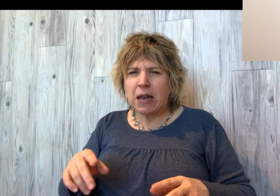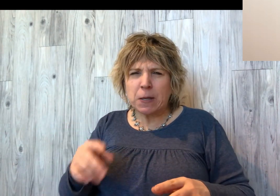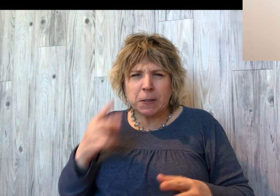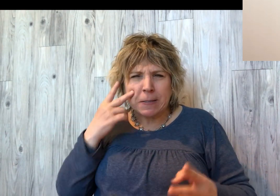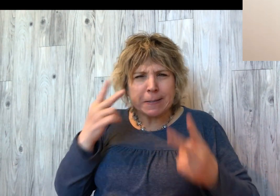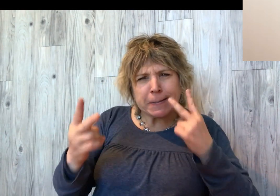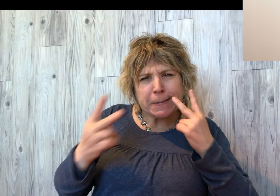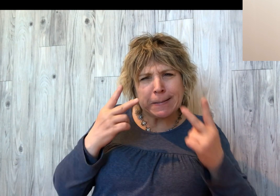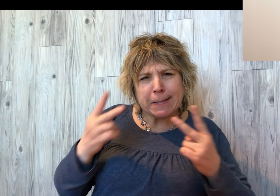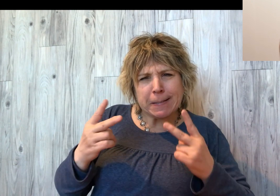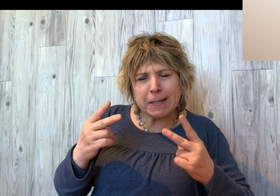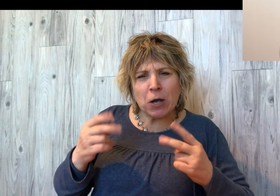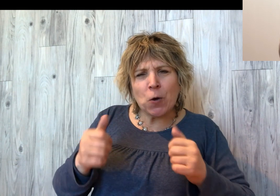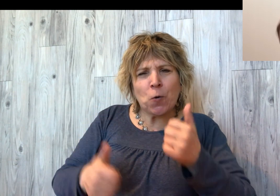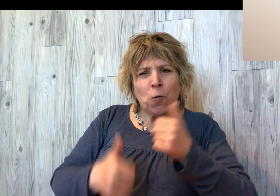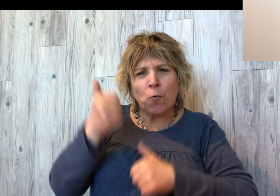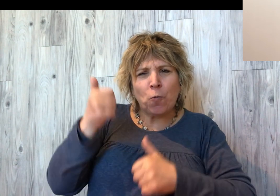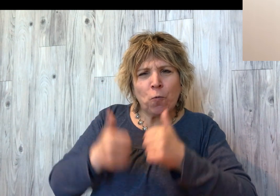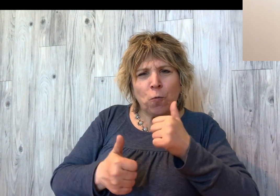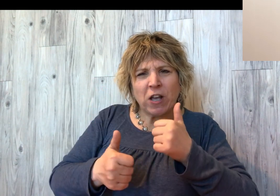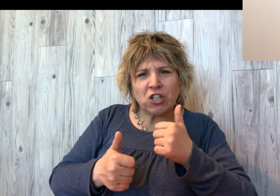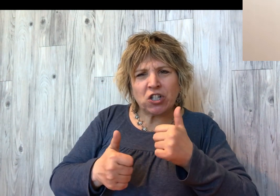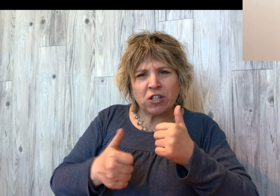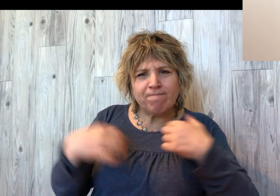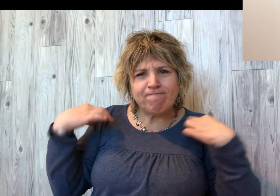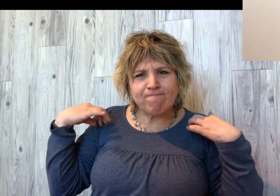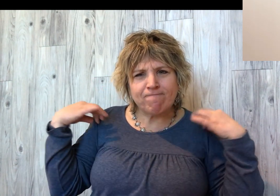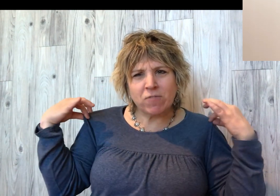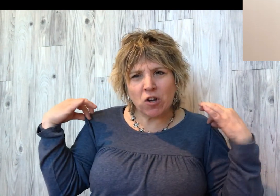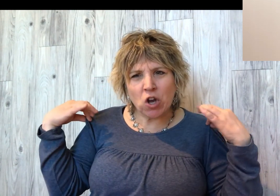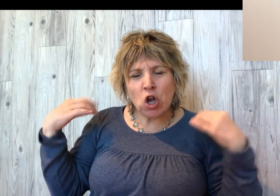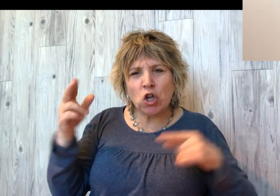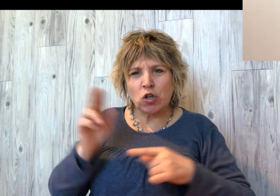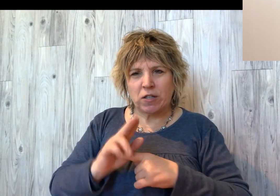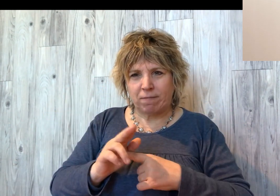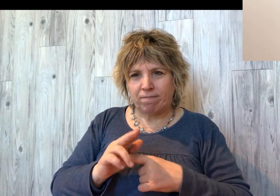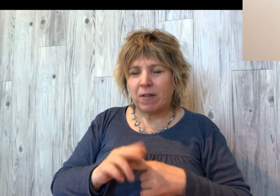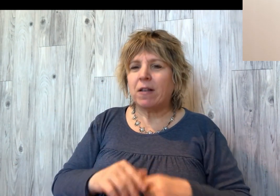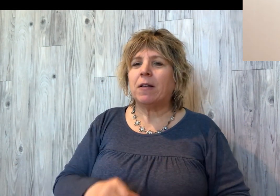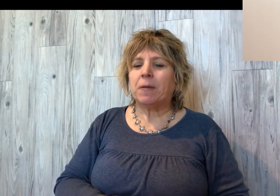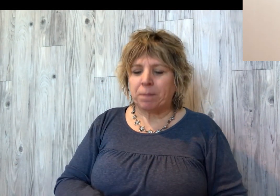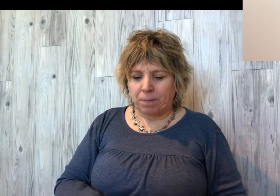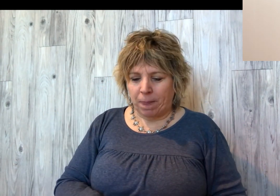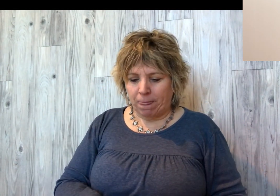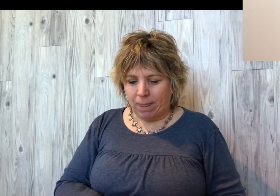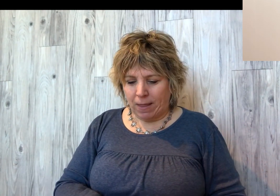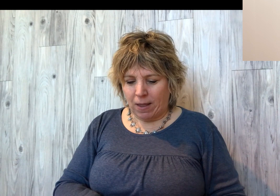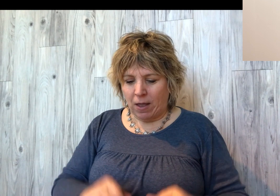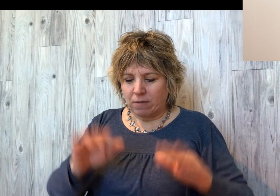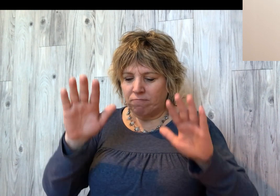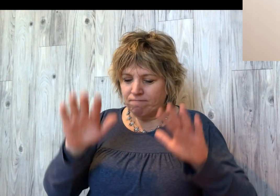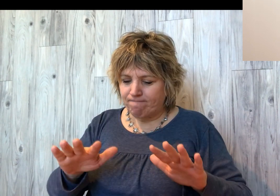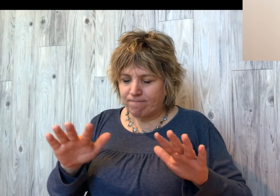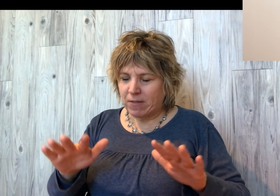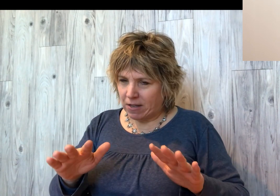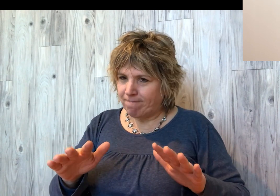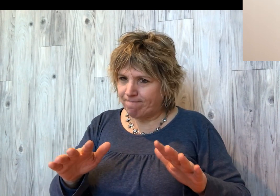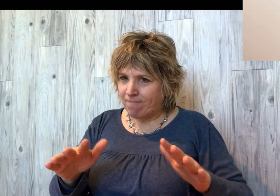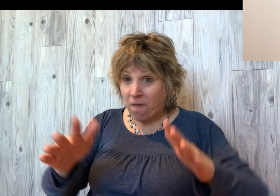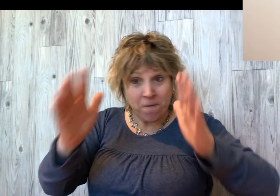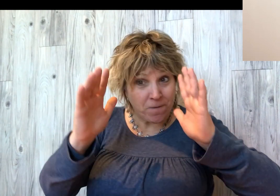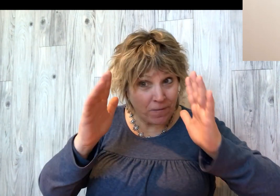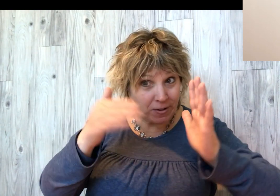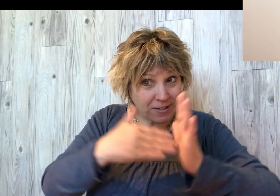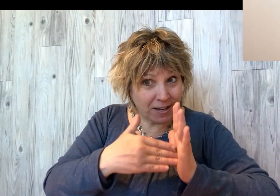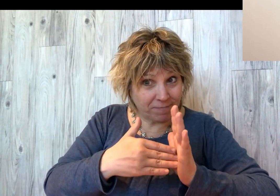see what jersey you're wearing, okay? If you're the simple, the foolish, the mocker, or the wise. So let's break this down for a second.